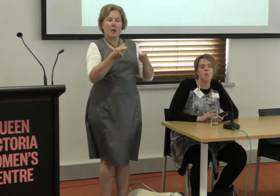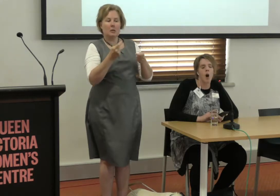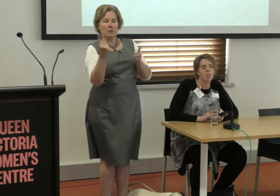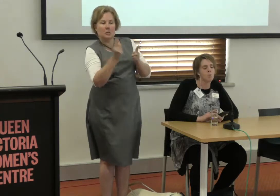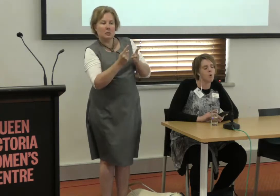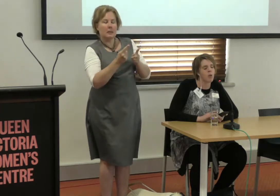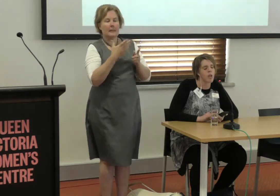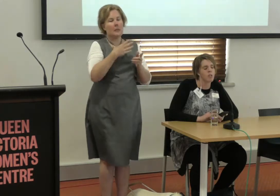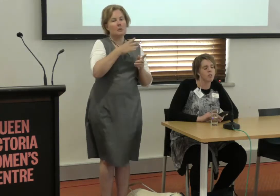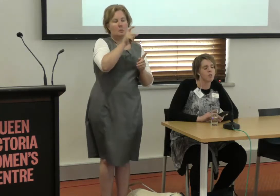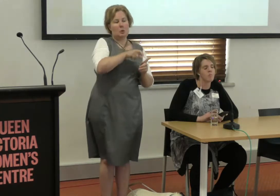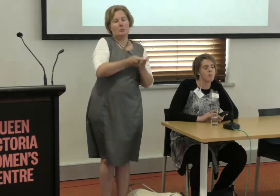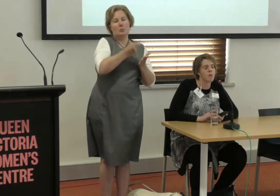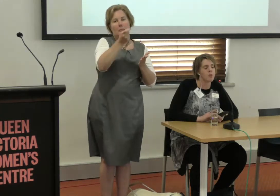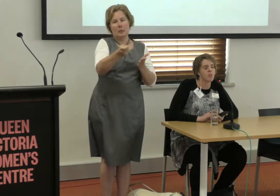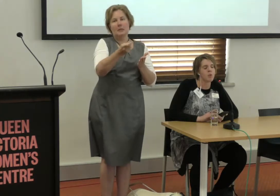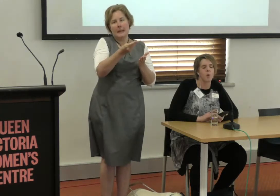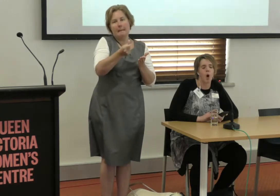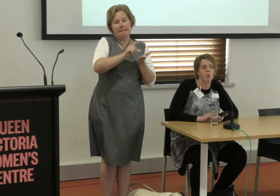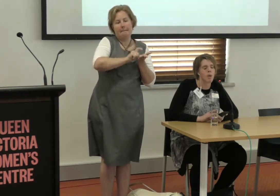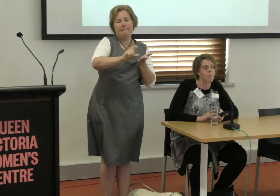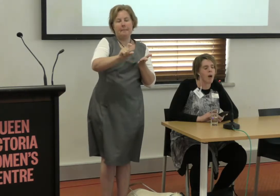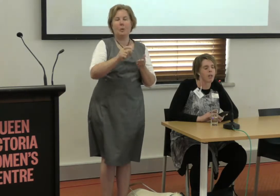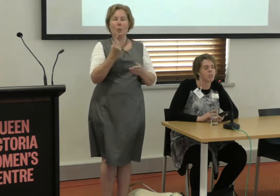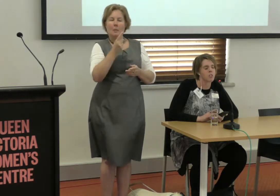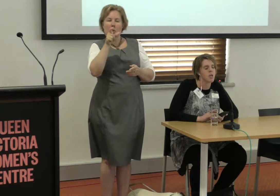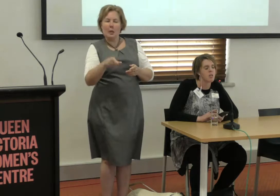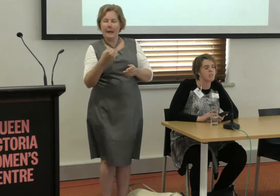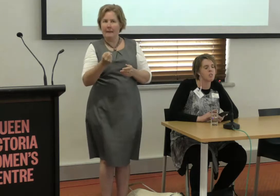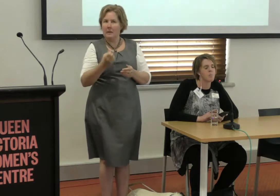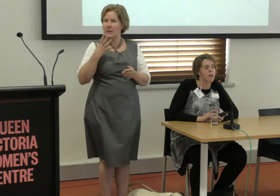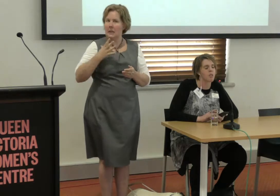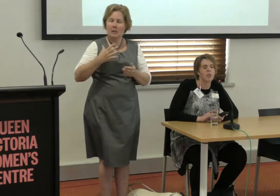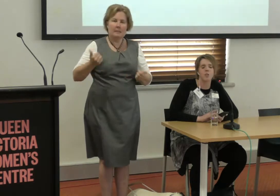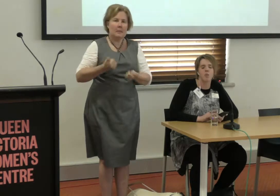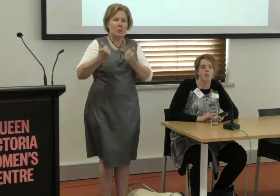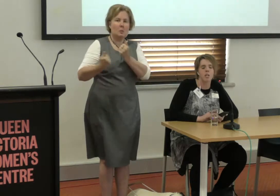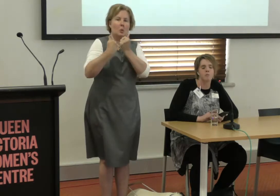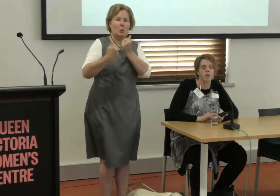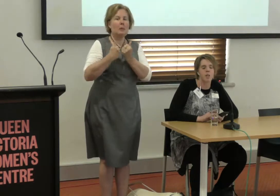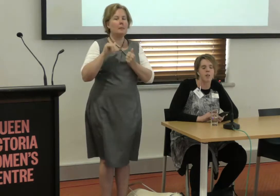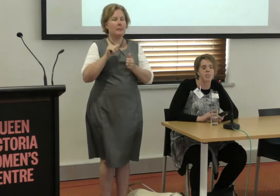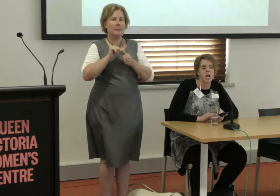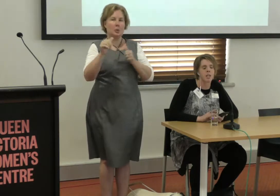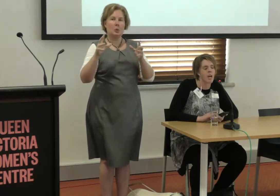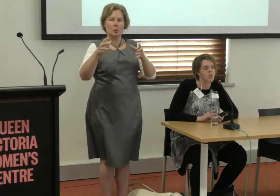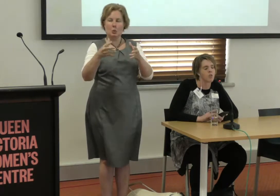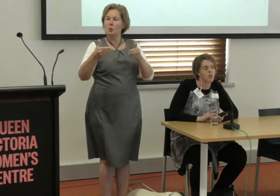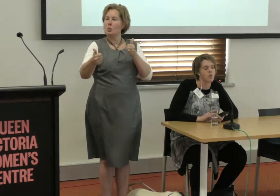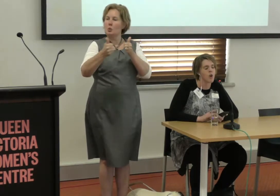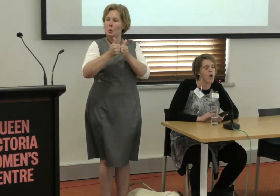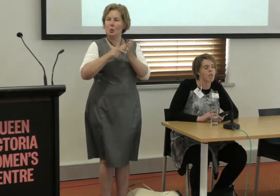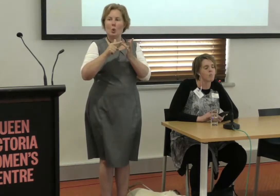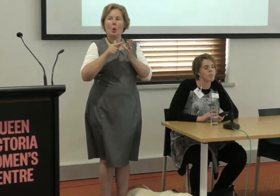People with high support needs may be better suited to a home care package. This is a package of individualised funding that is allocated to